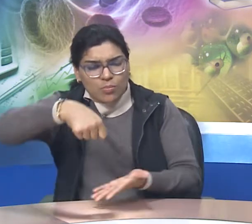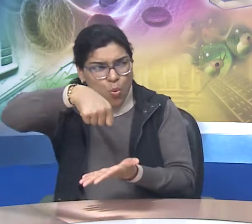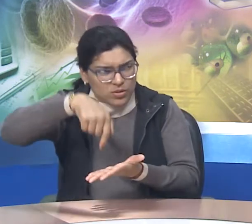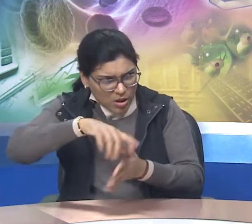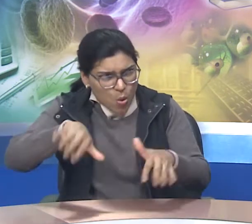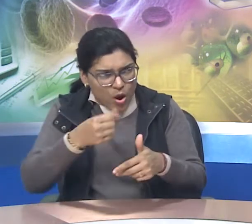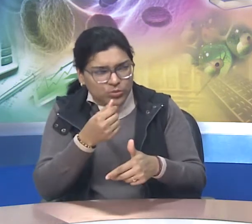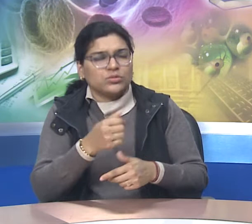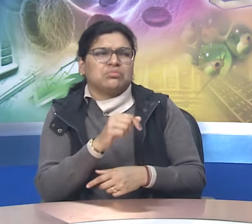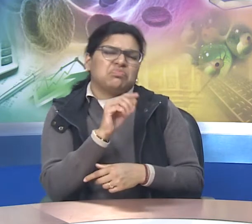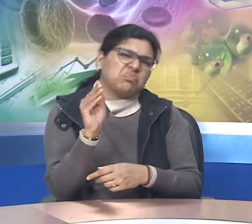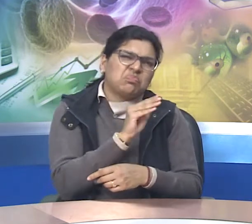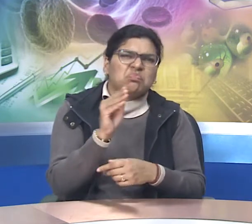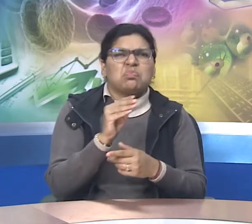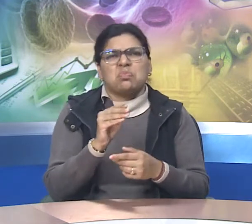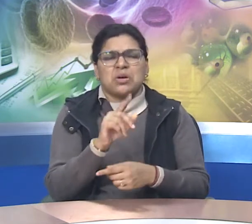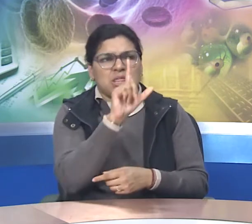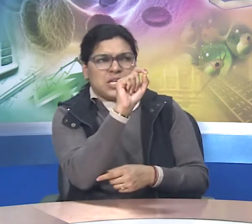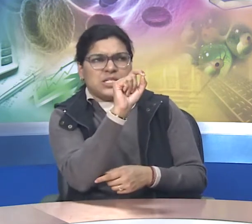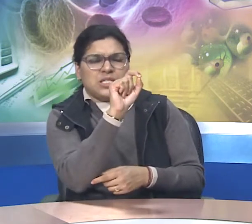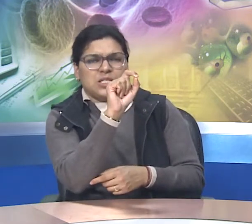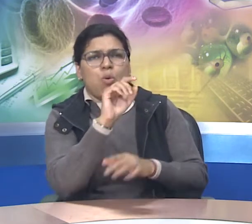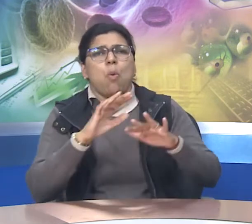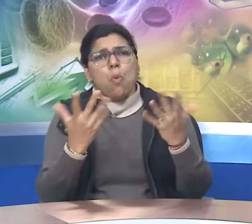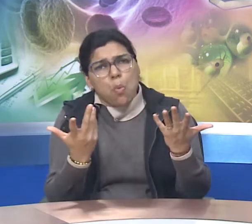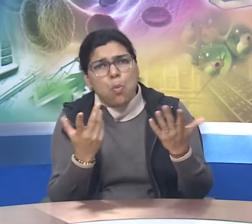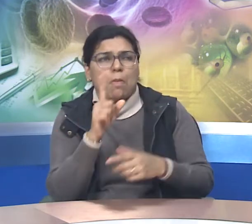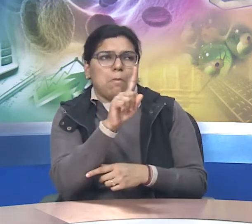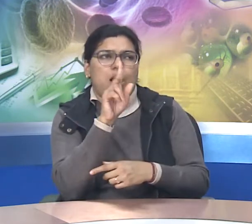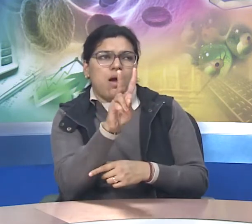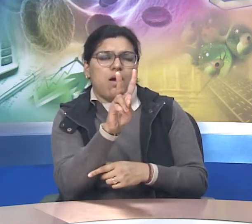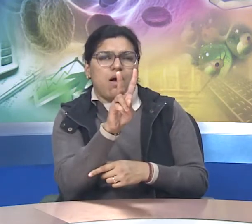About 10 or 12 rupees.